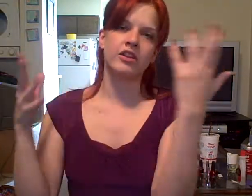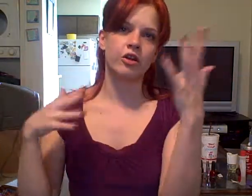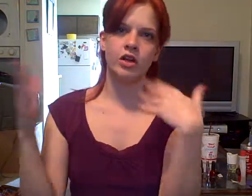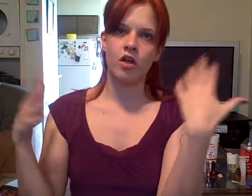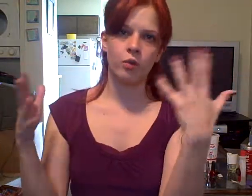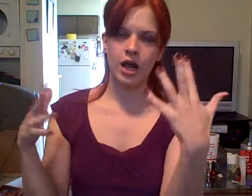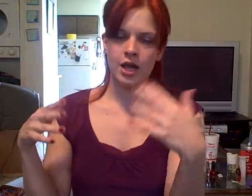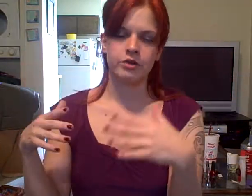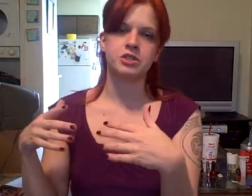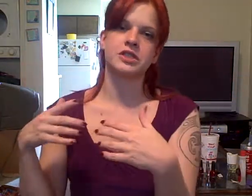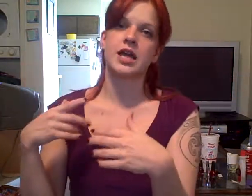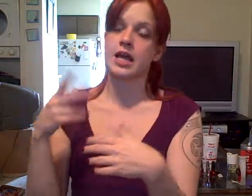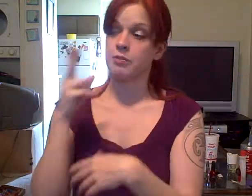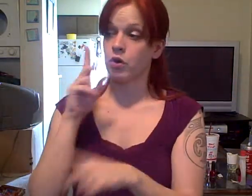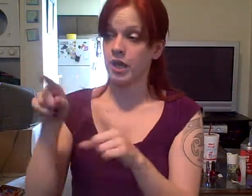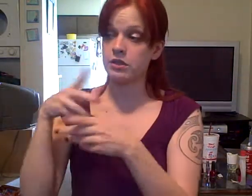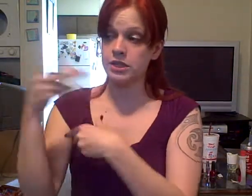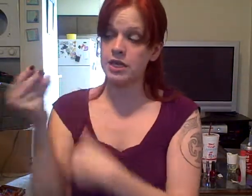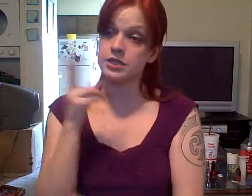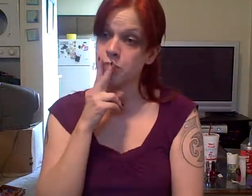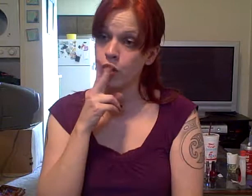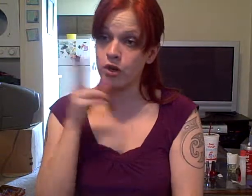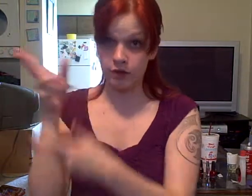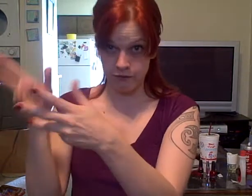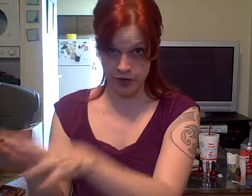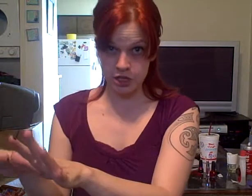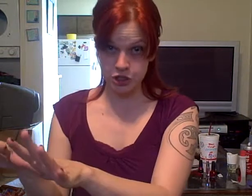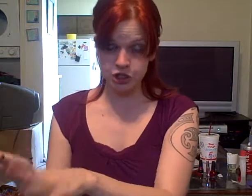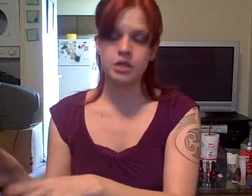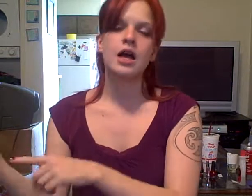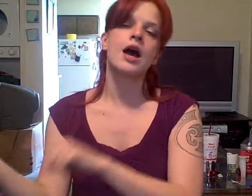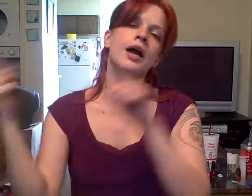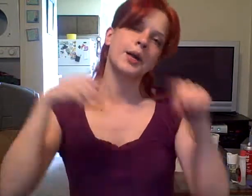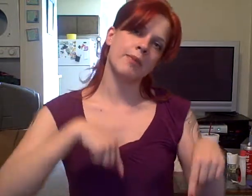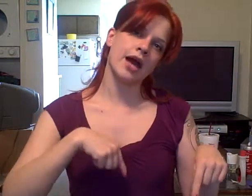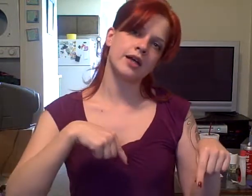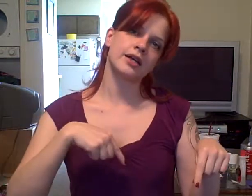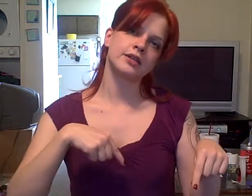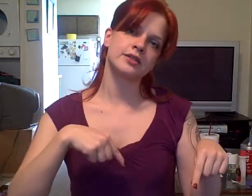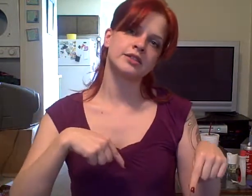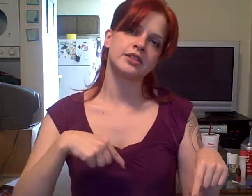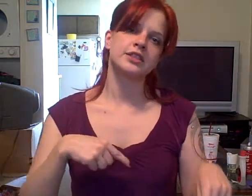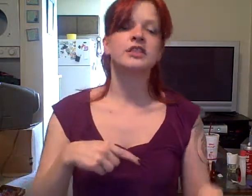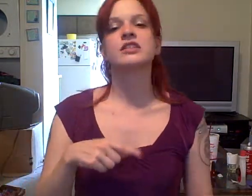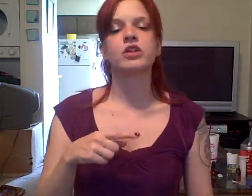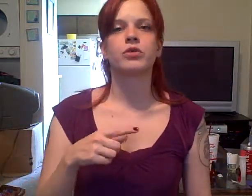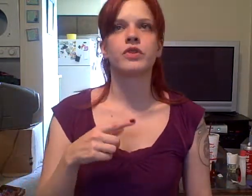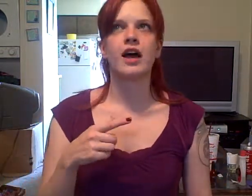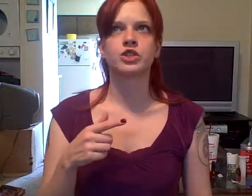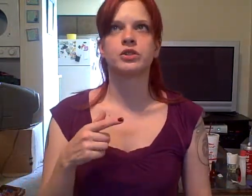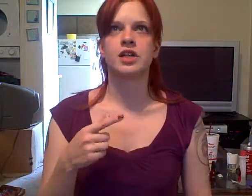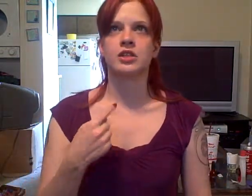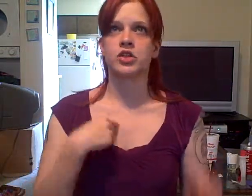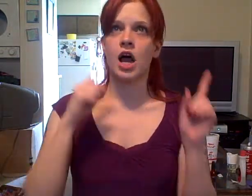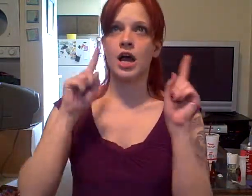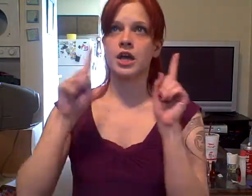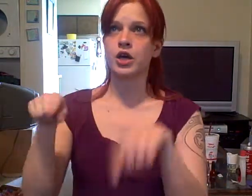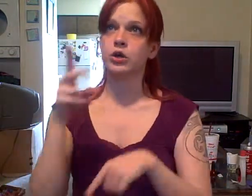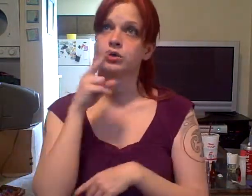need all the when I. You would just say, I'm going outside to smoke, finish, I come back. So the actual signs are, I go